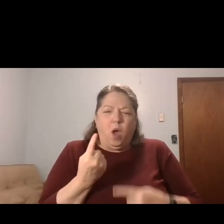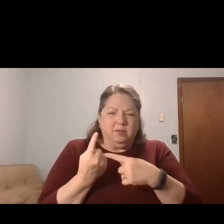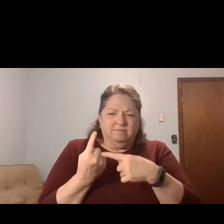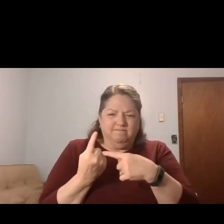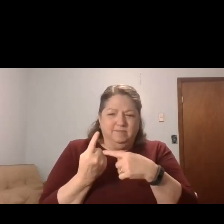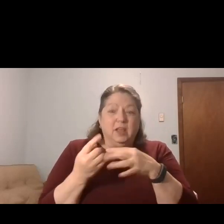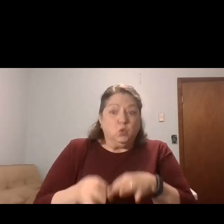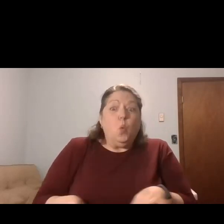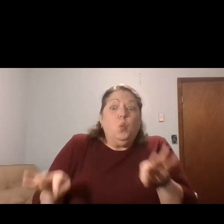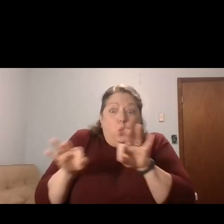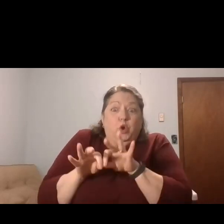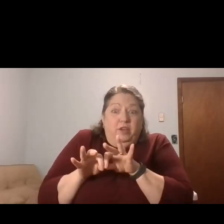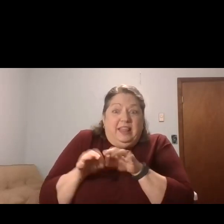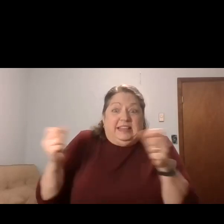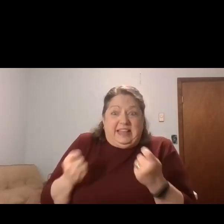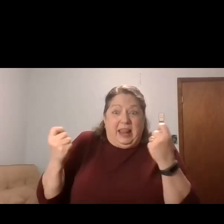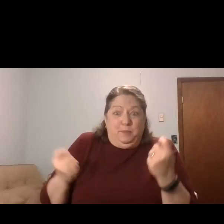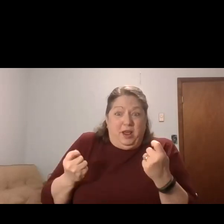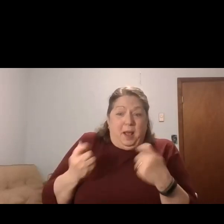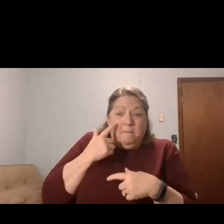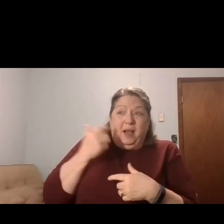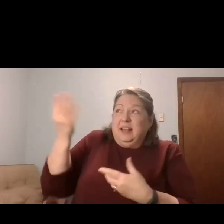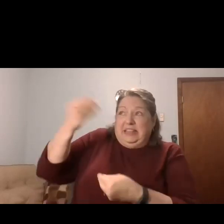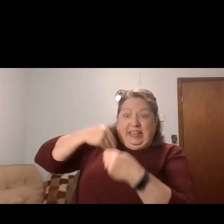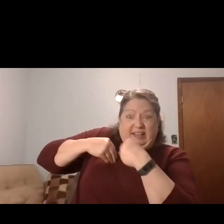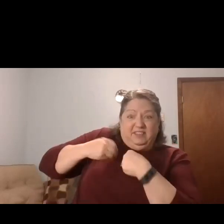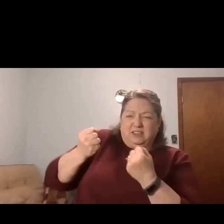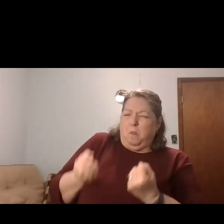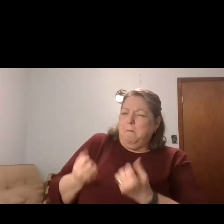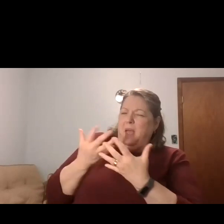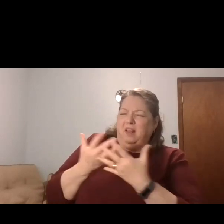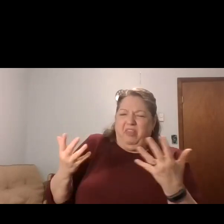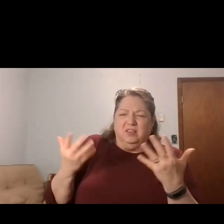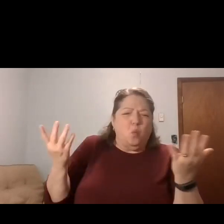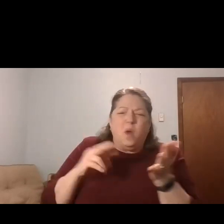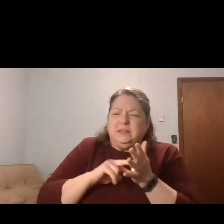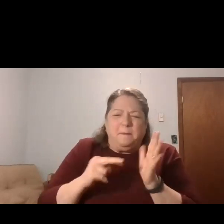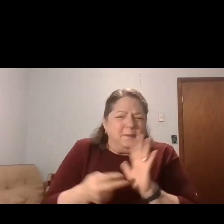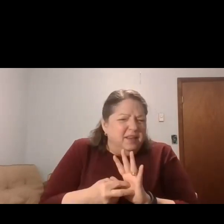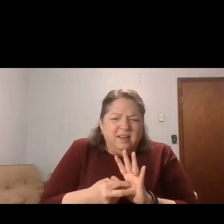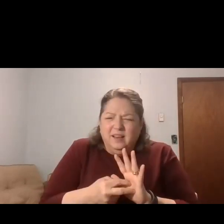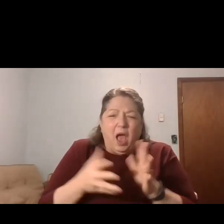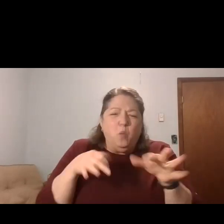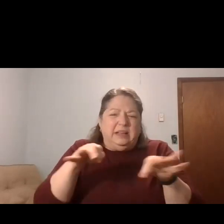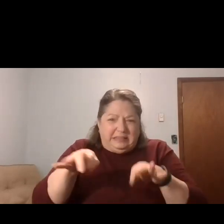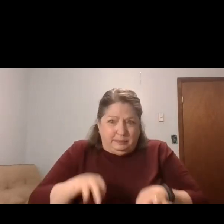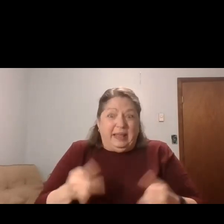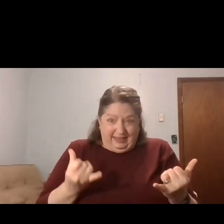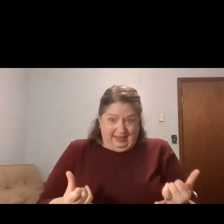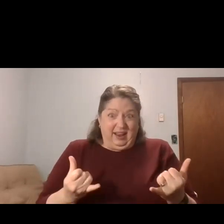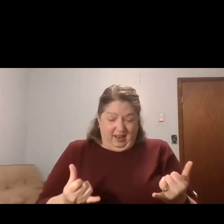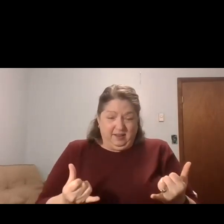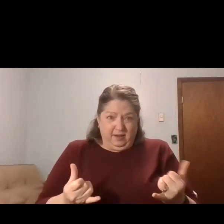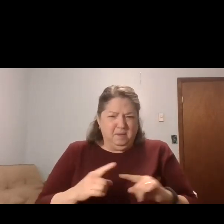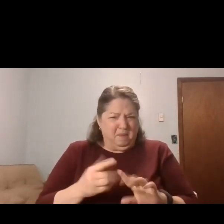regarding things that he offers and who he represents and what he represents. I want to talk to you about that today. But before I do that,